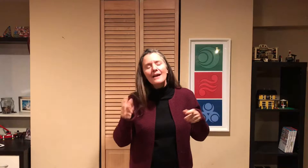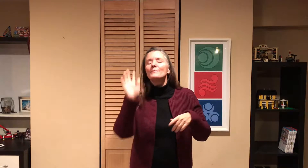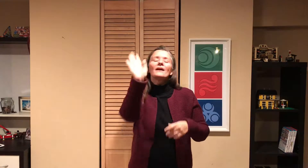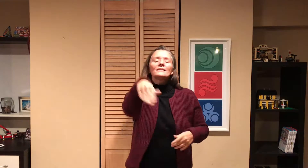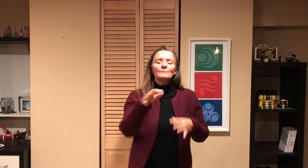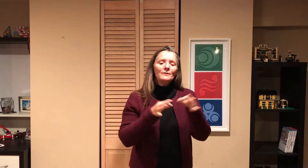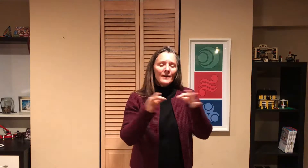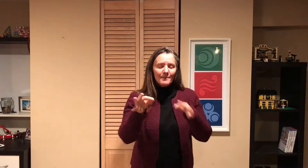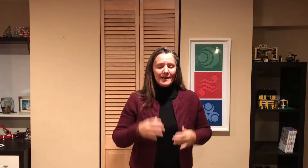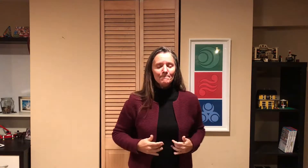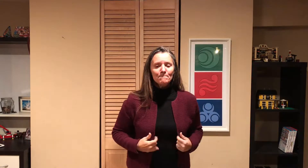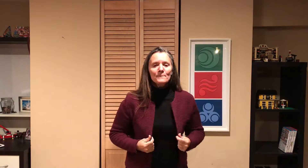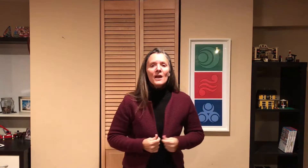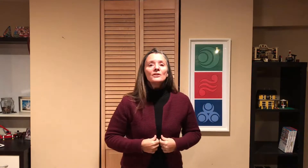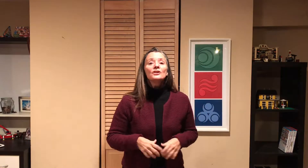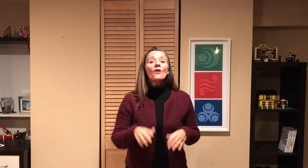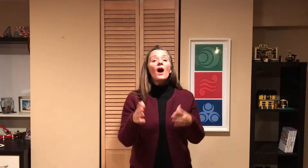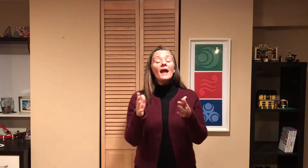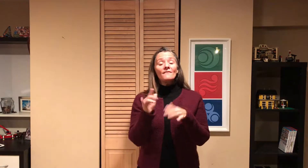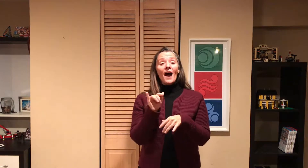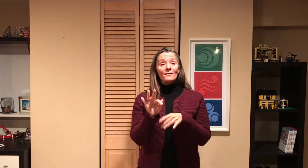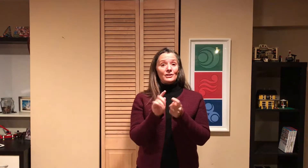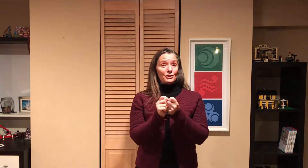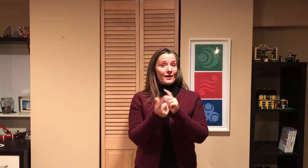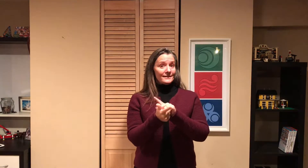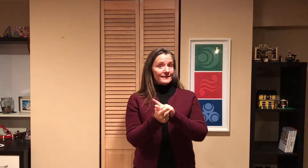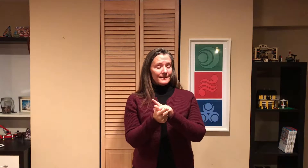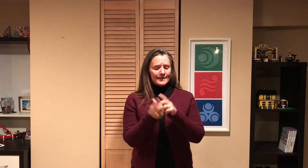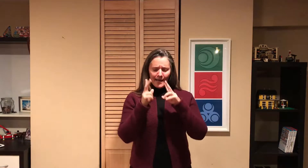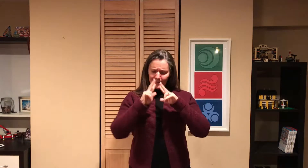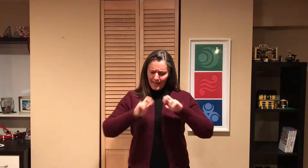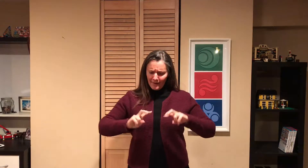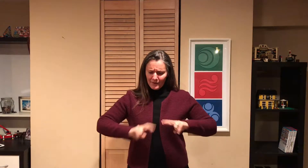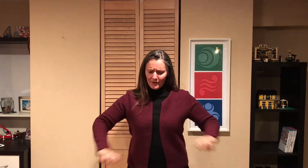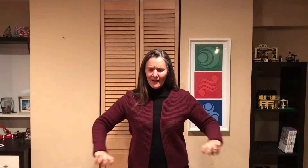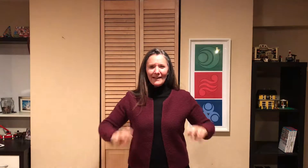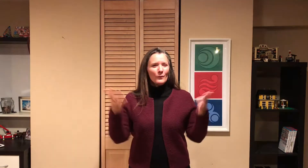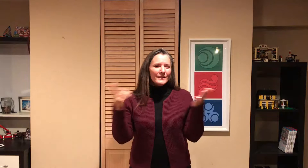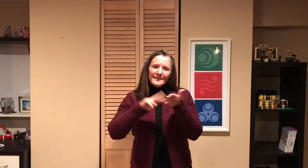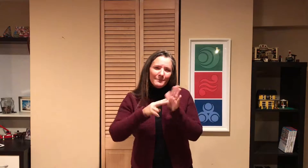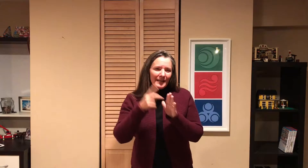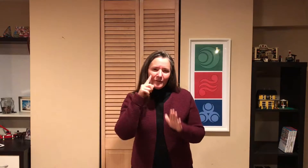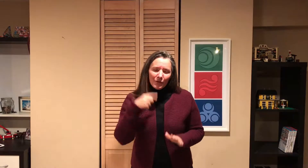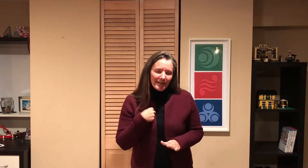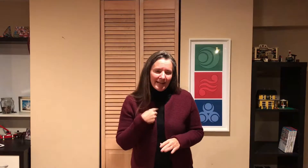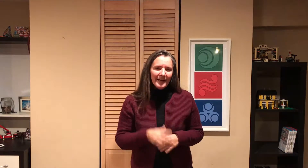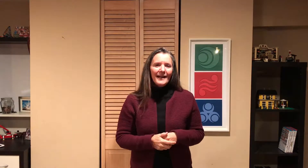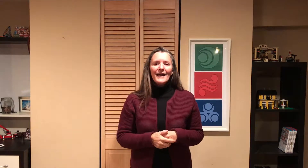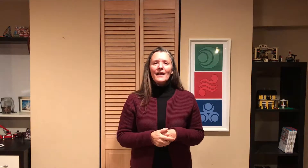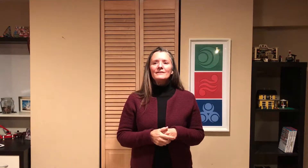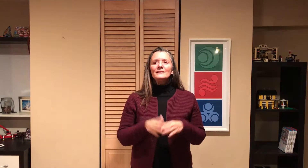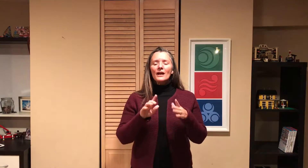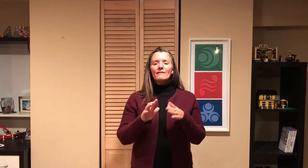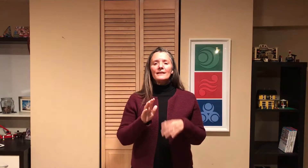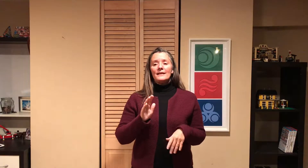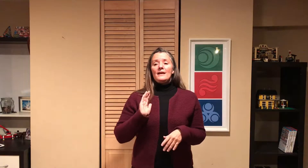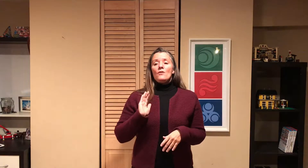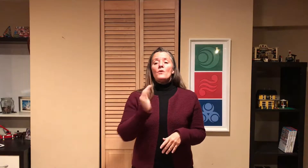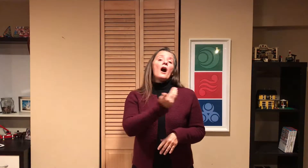but I'll explain what I mean. So if I was to translate this, I'd kind of have to look at it like, what does it mean for me? And I would start with, well,